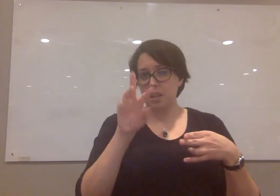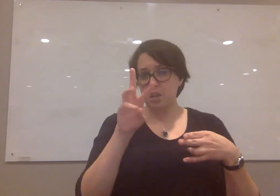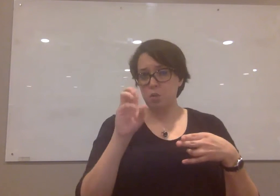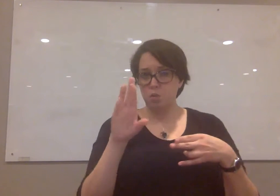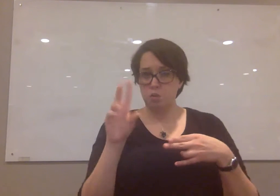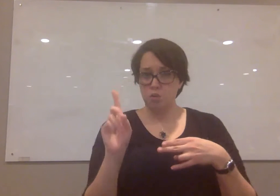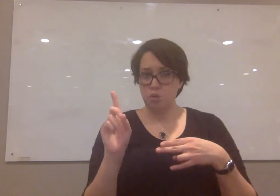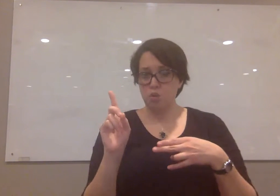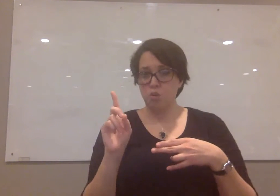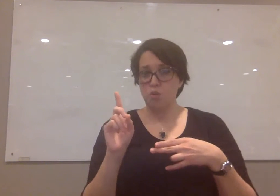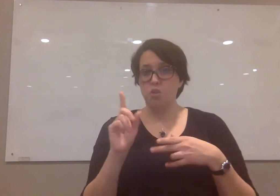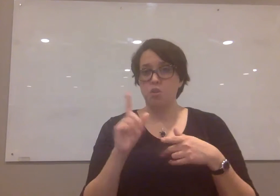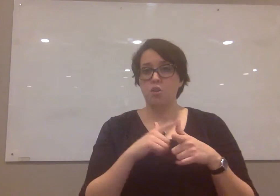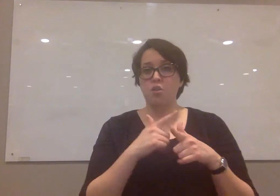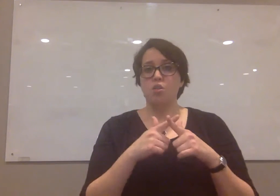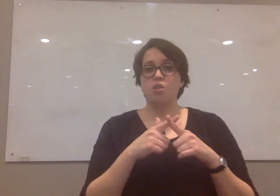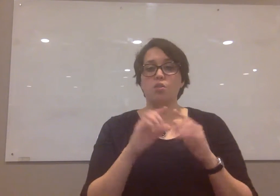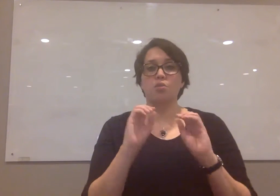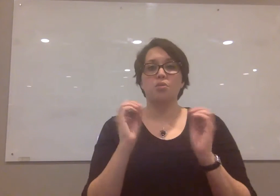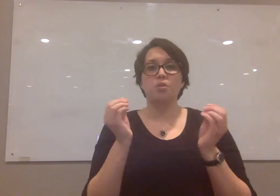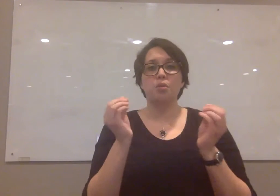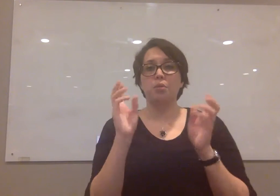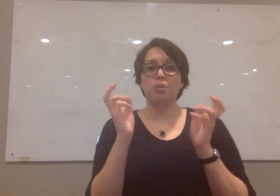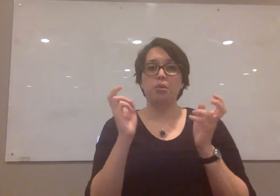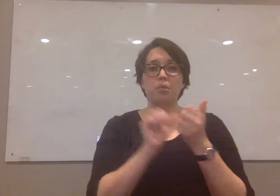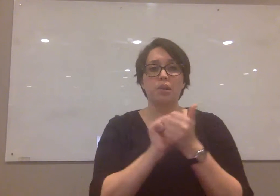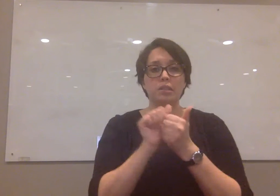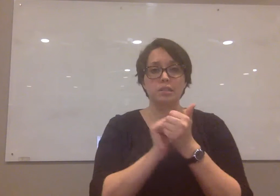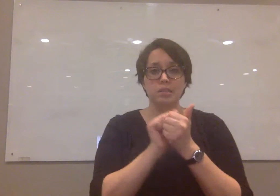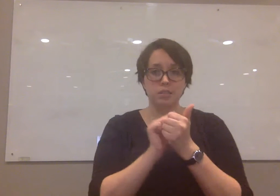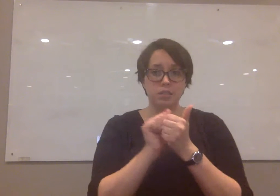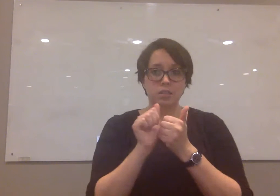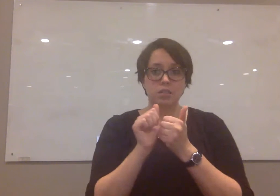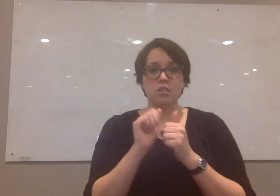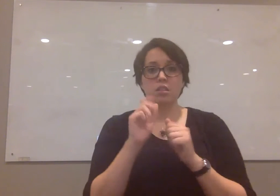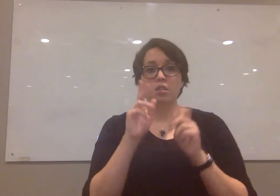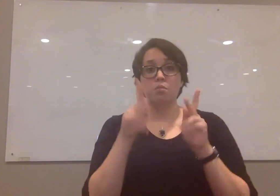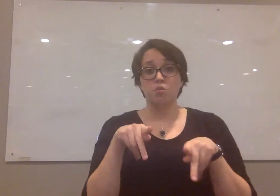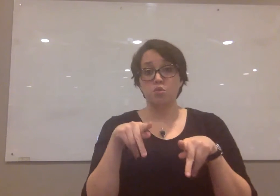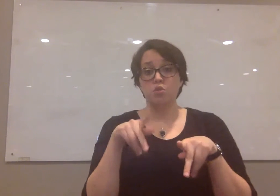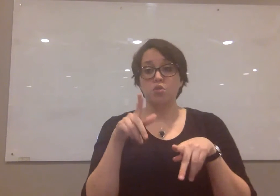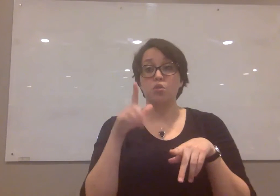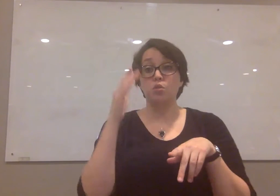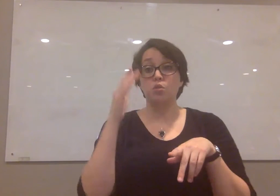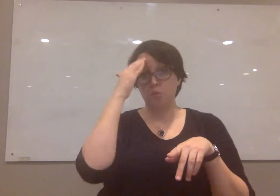you don't have a race with whether the person that knows your name can talk to you before you can talk to yourself.